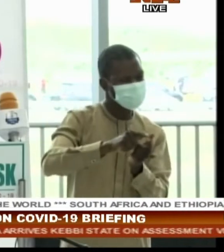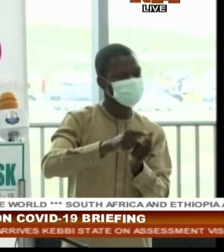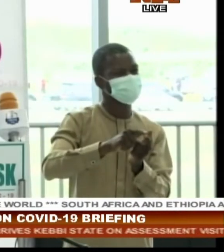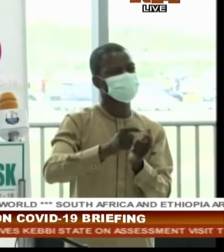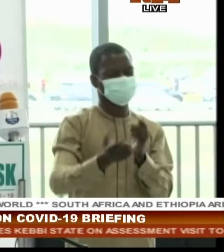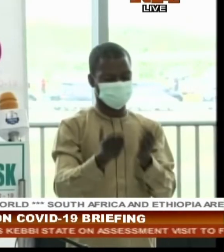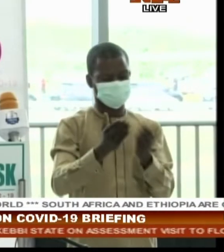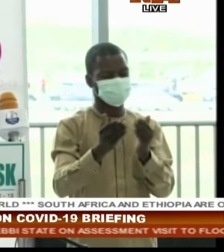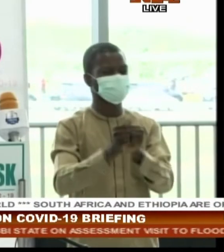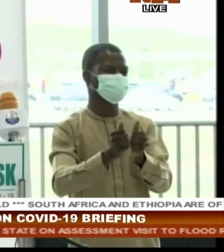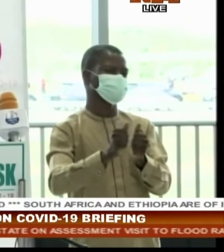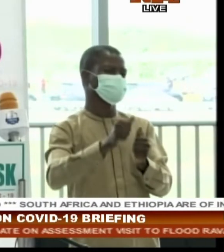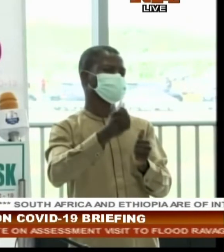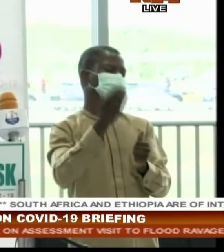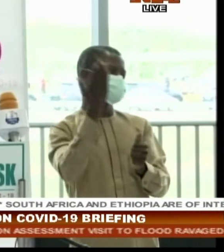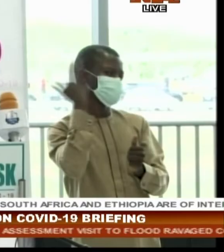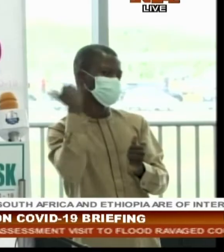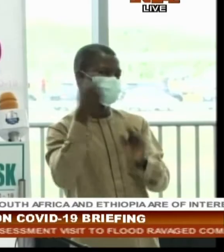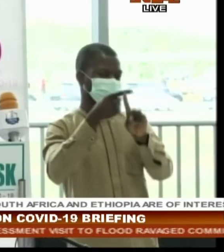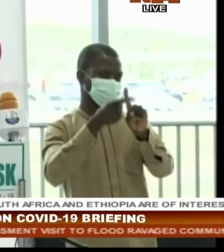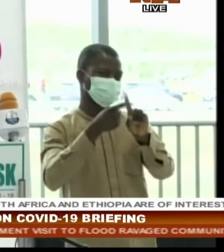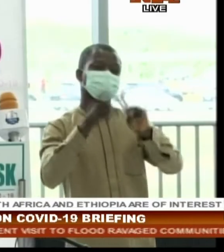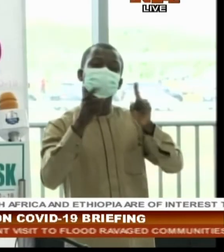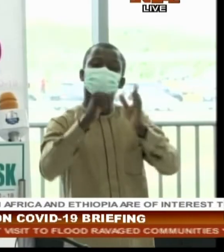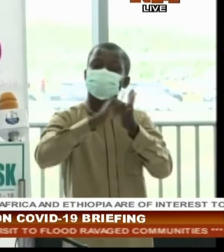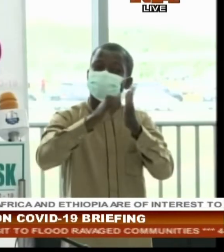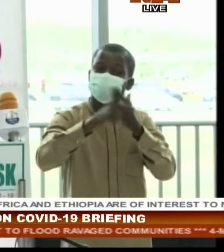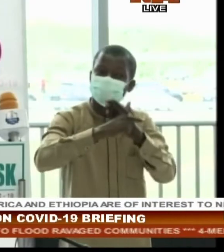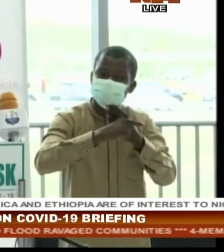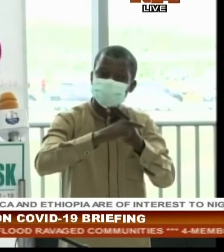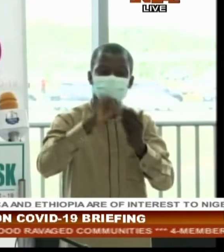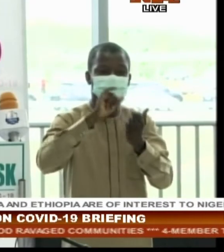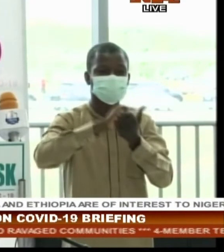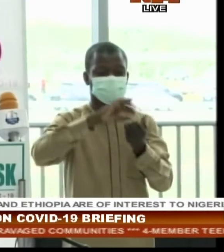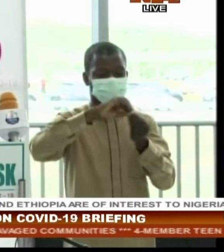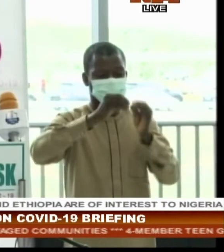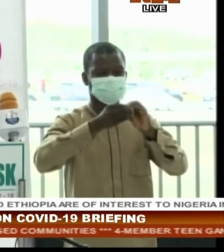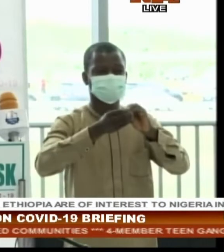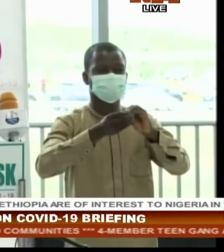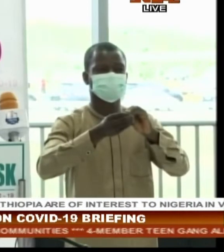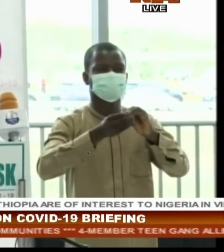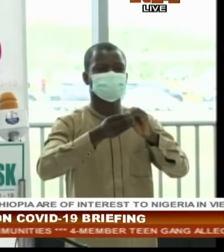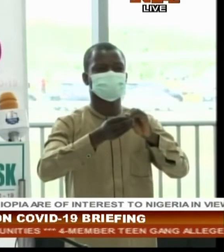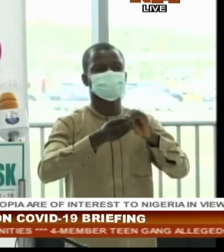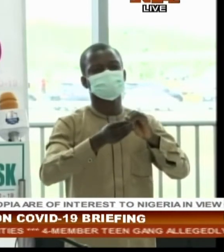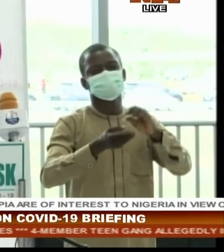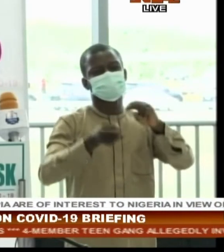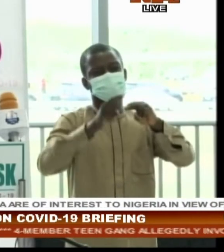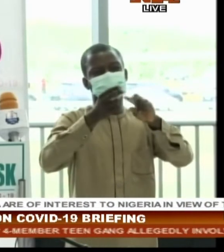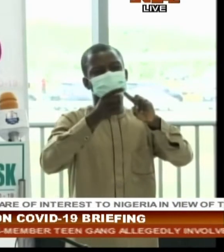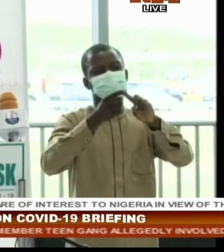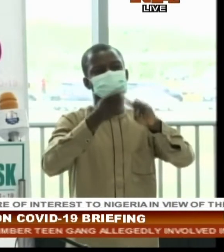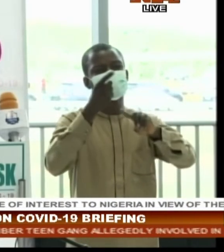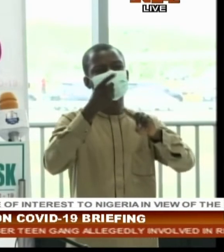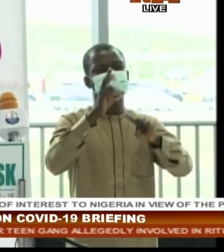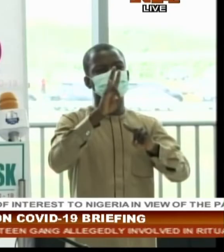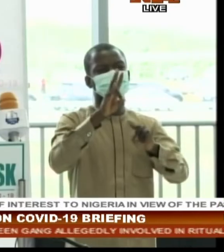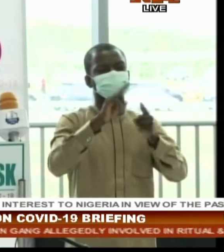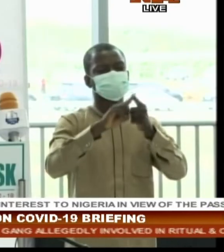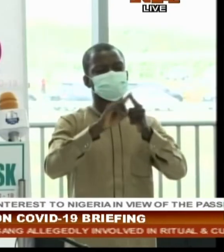month. But in the month of August, this number rose from 7 to 32 states